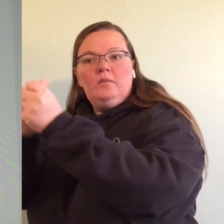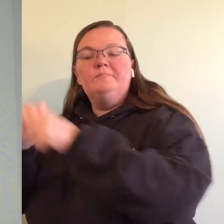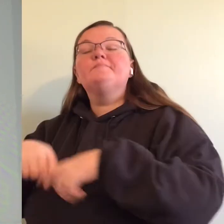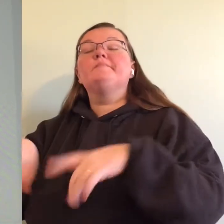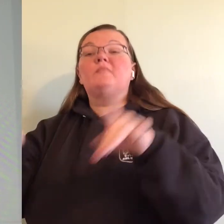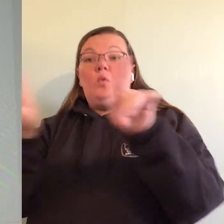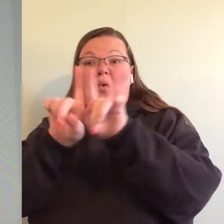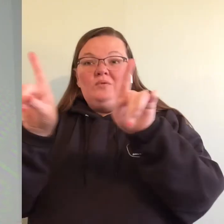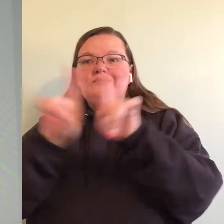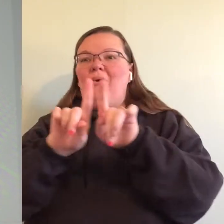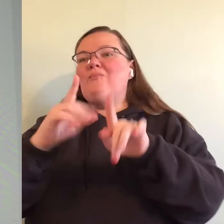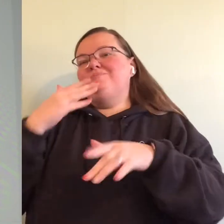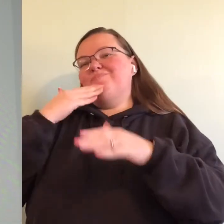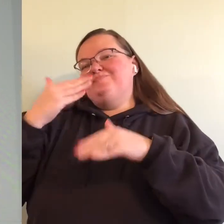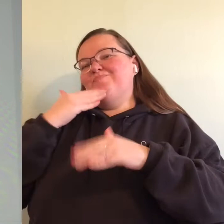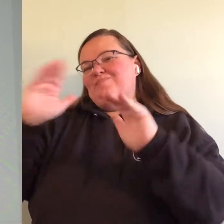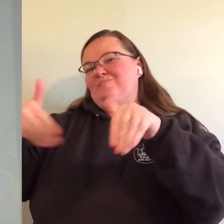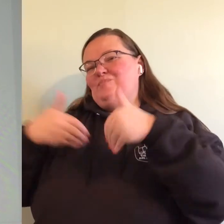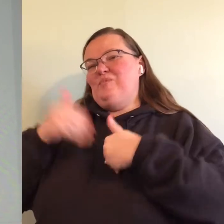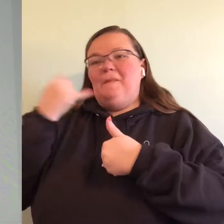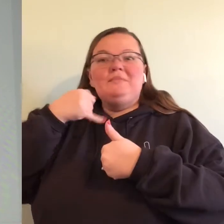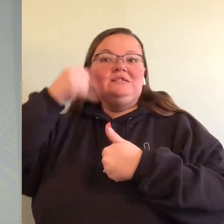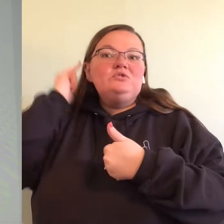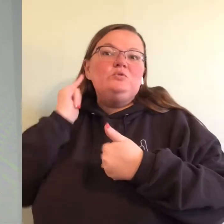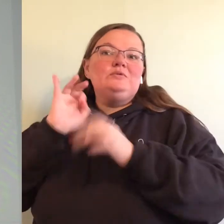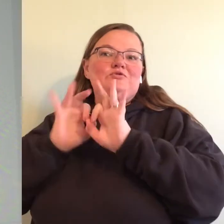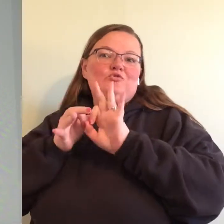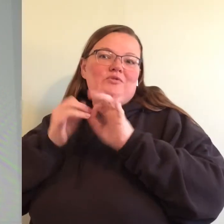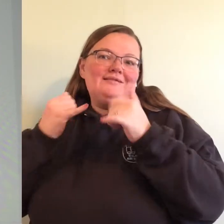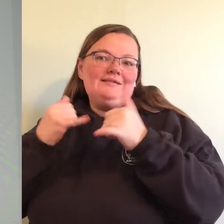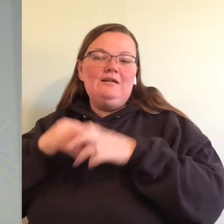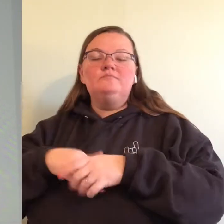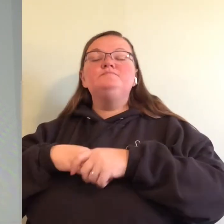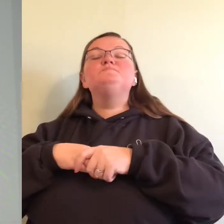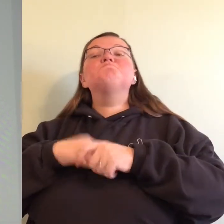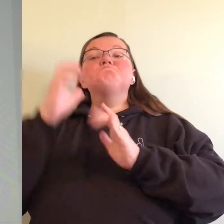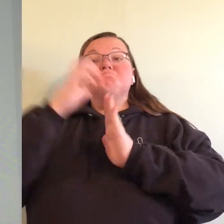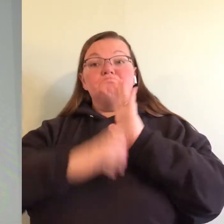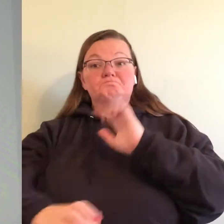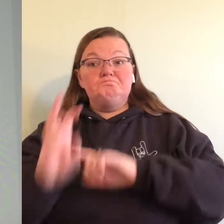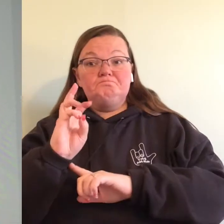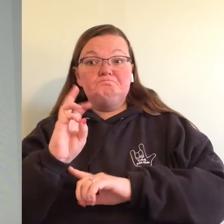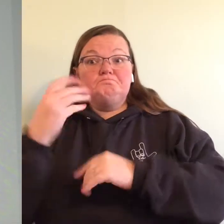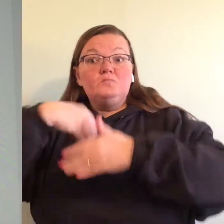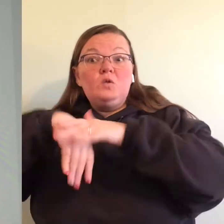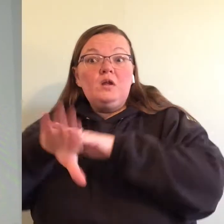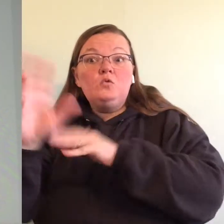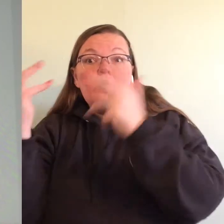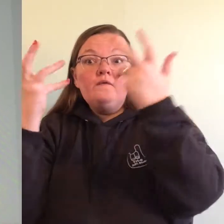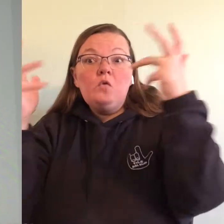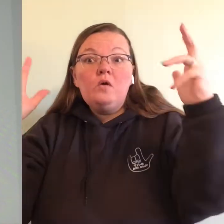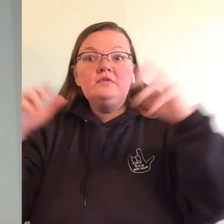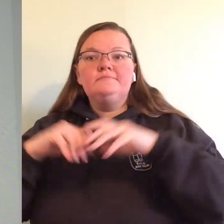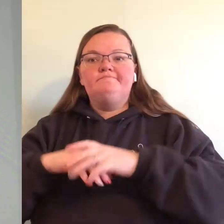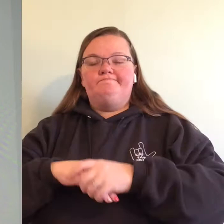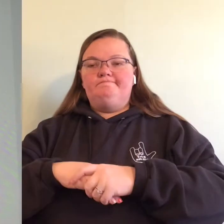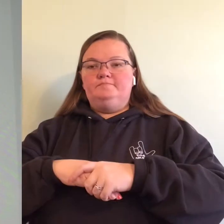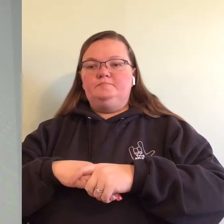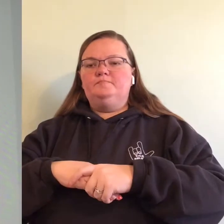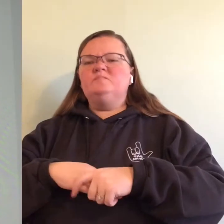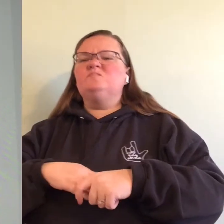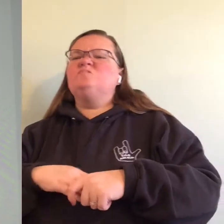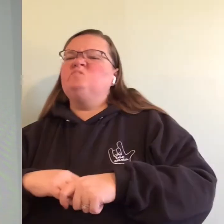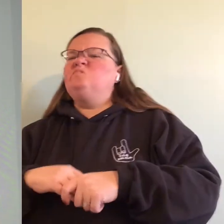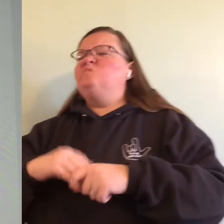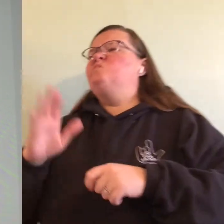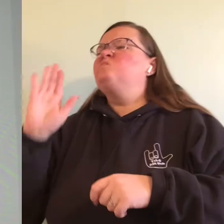please welcome Miss Hughes, who is interpreting this for us today. Chapter 6, Into the Forest. "I